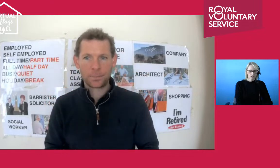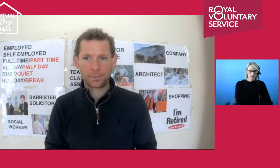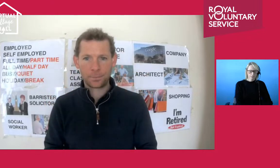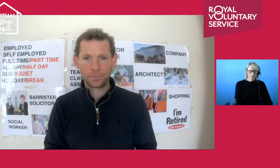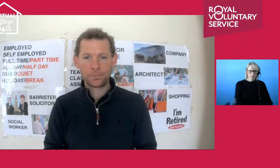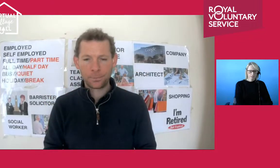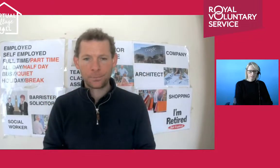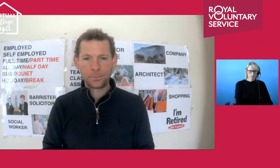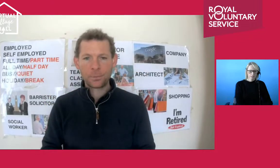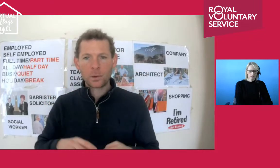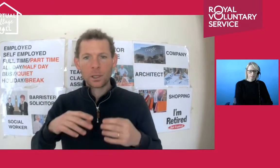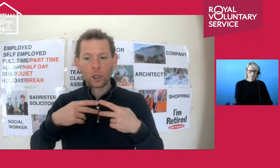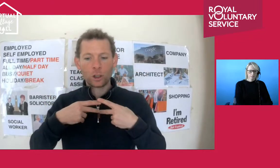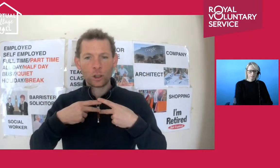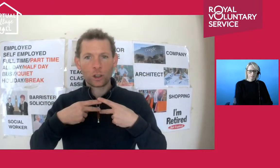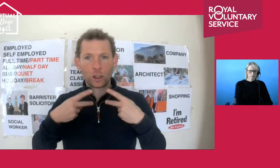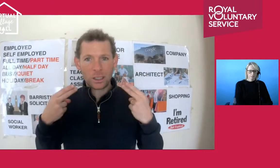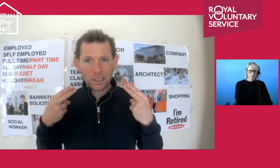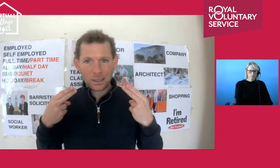Barrister,